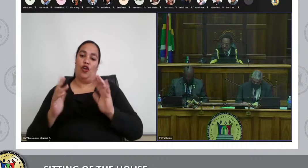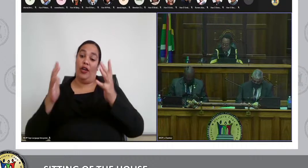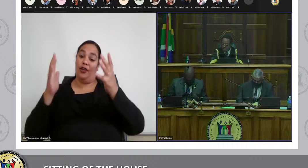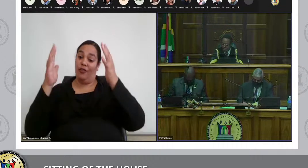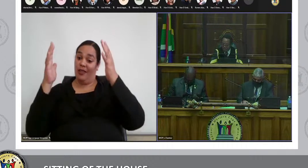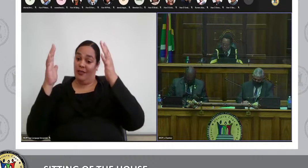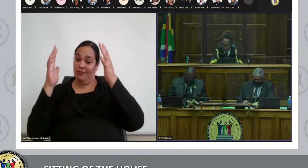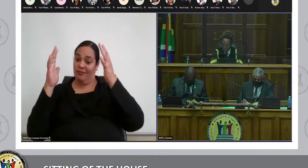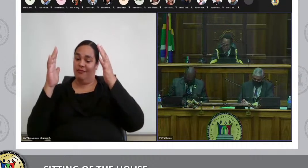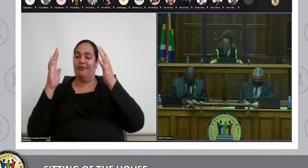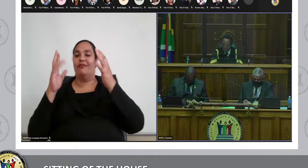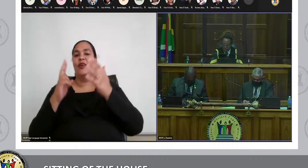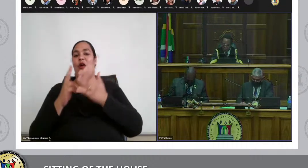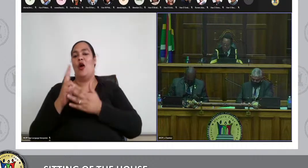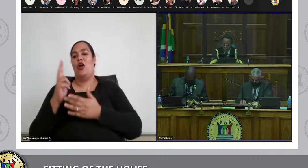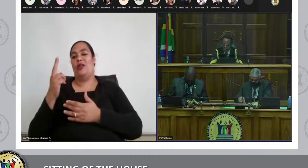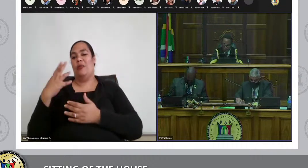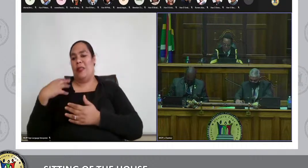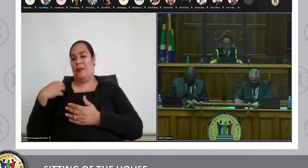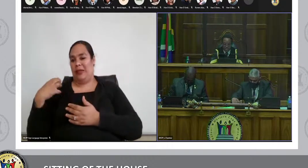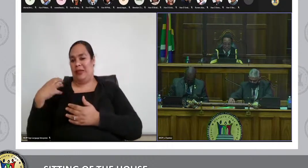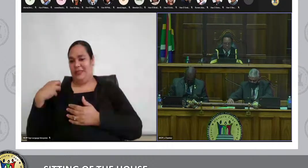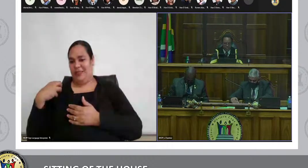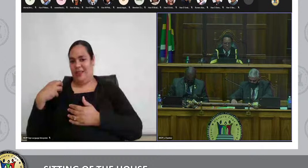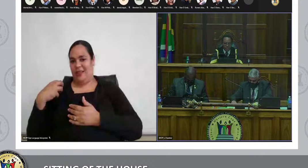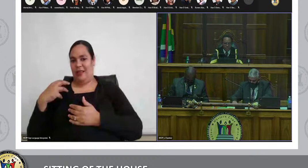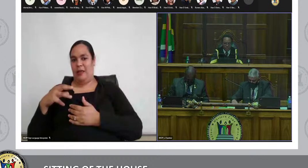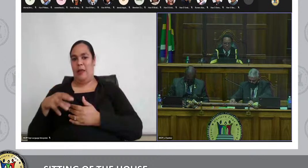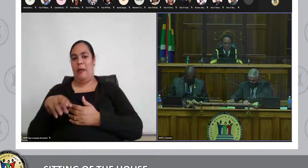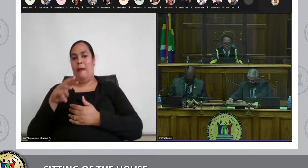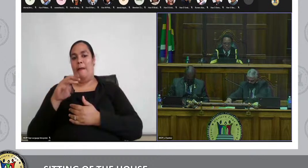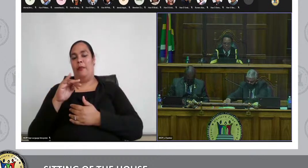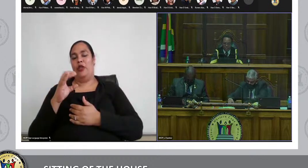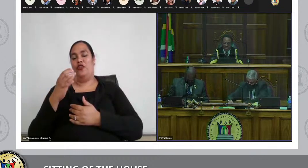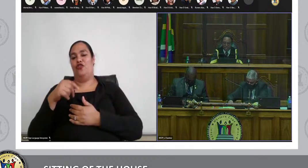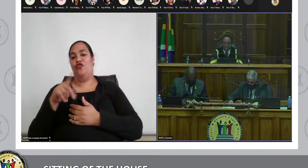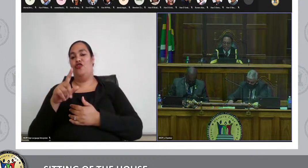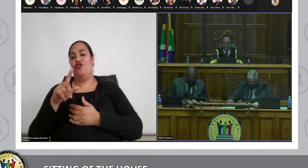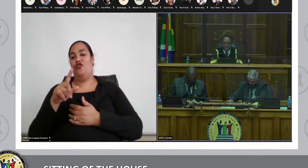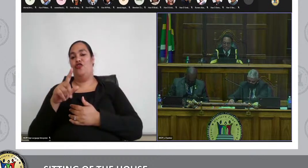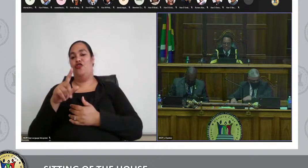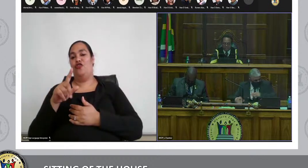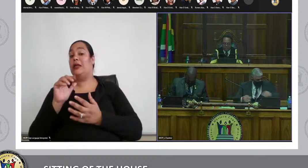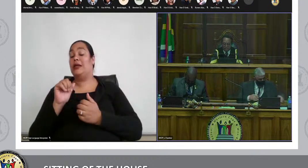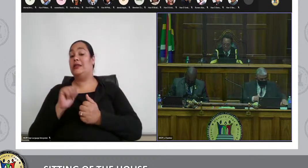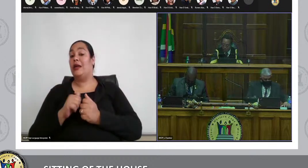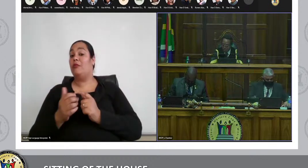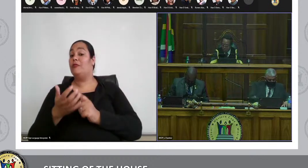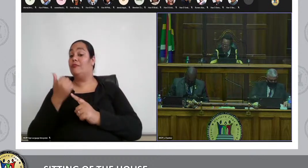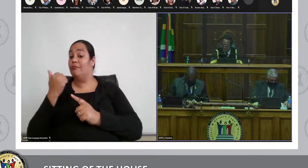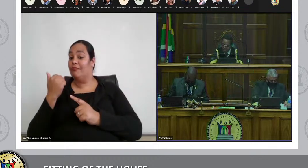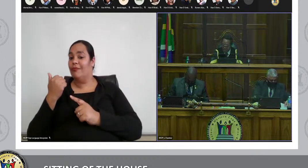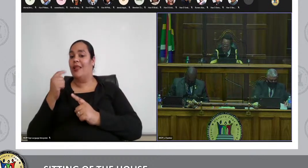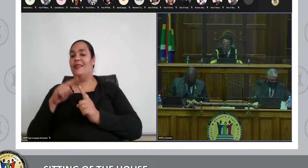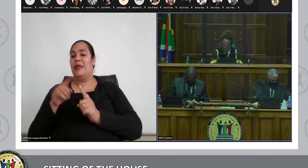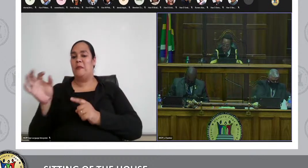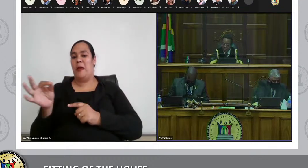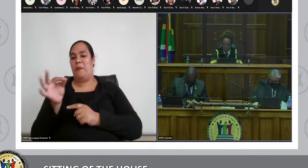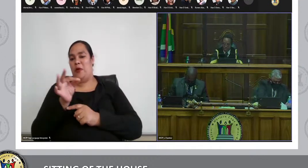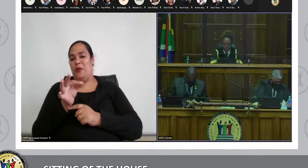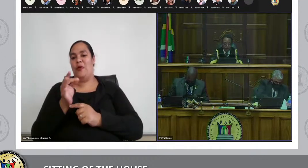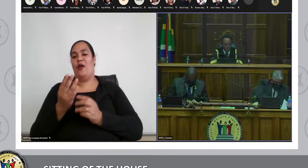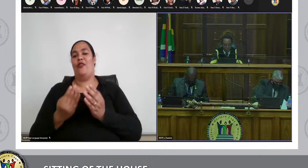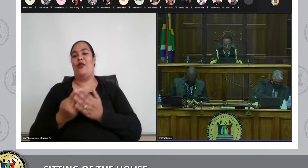congratulate the Honorable Minister Mitchell on your assignment and of course the appointment as the Minister